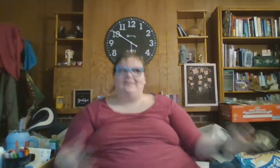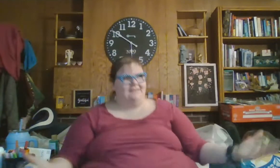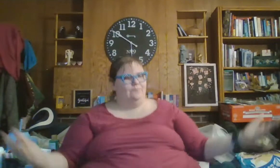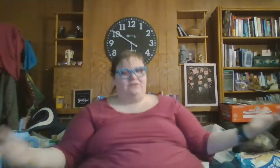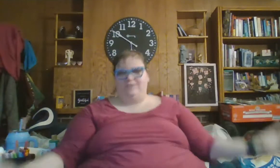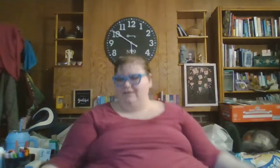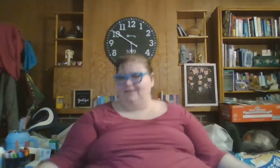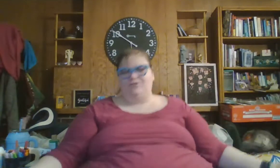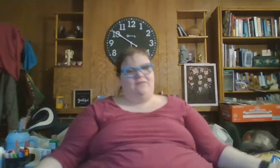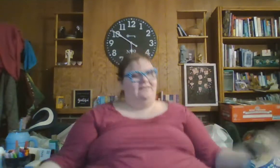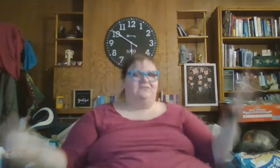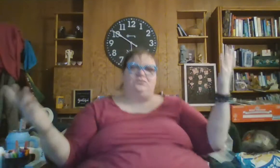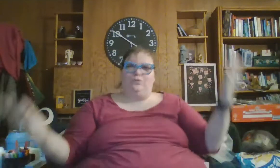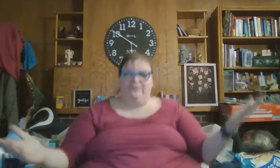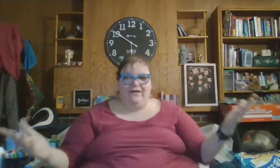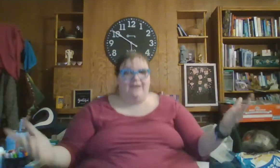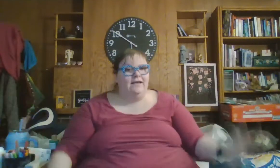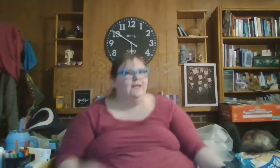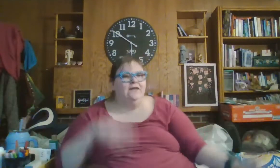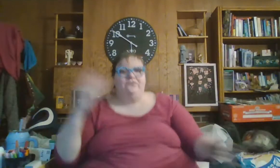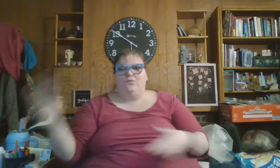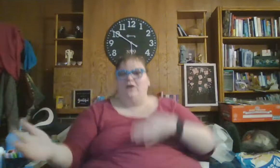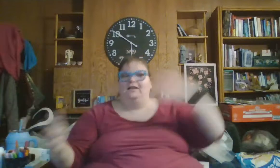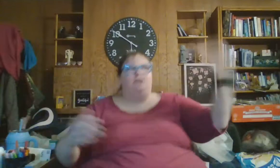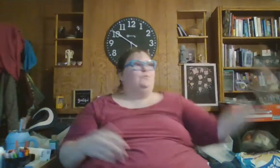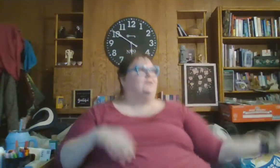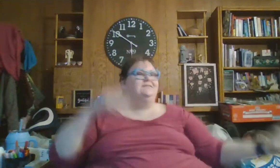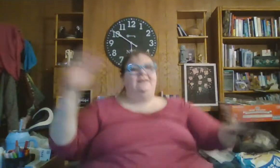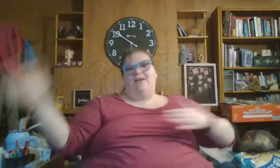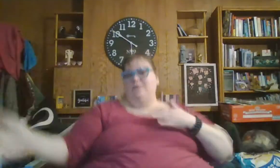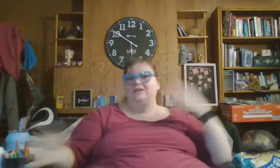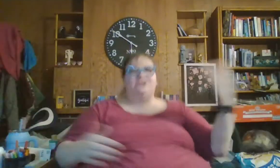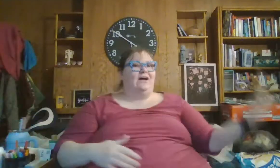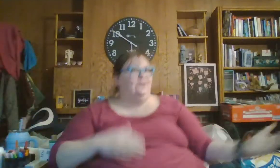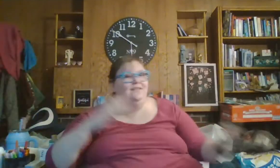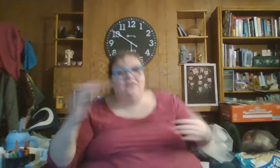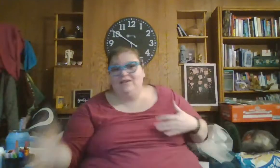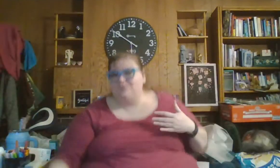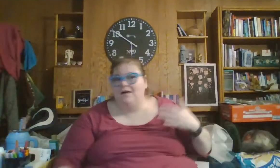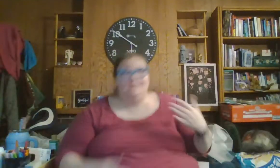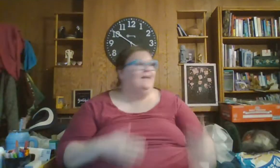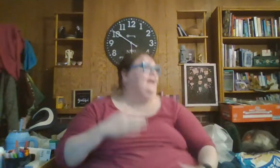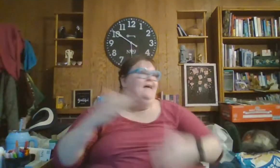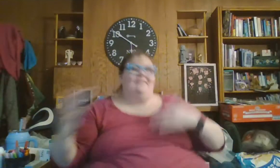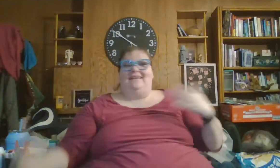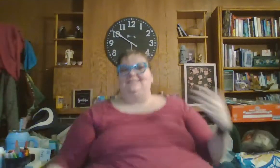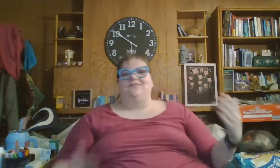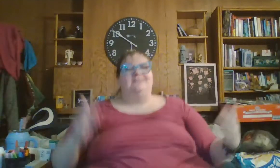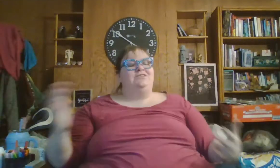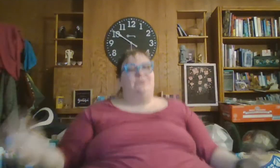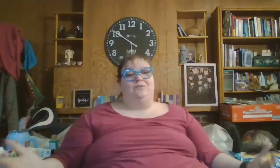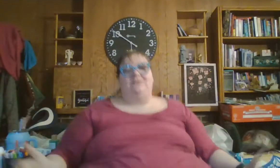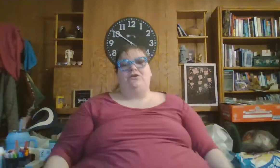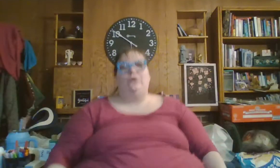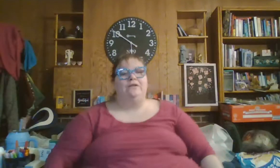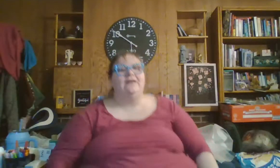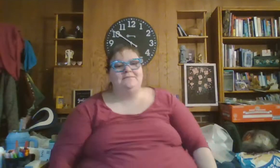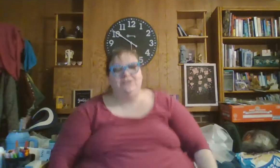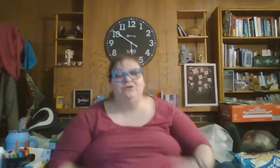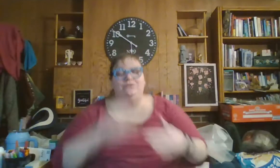same person month after month, that's totally fine. If you want a new person to come in and try it with you each month, that's fine too. It'll be totally up to you who